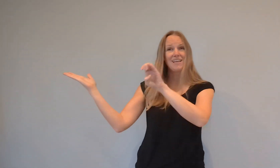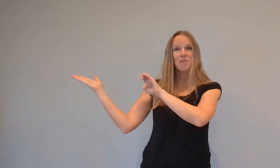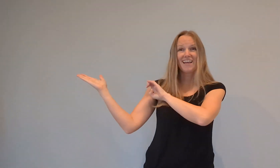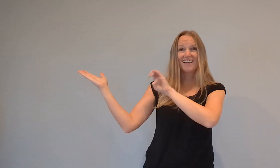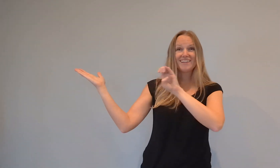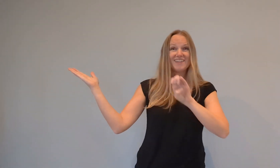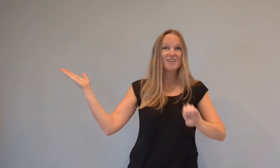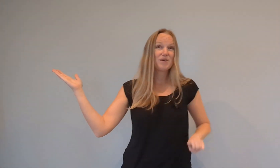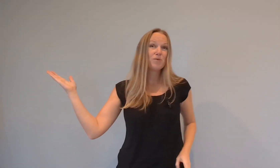Emmanuel.